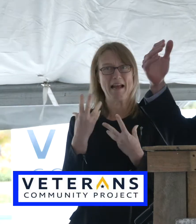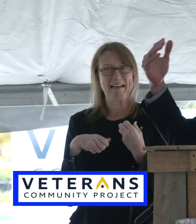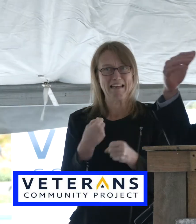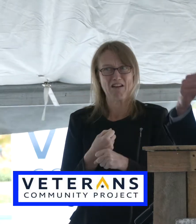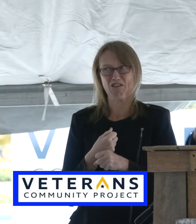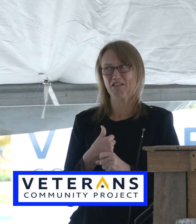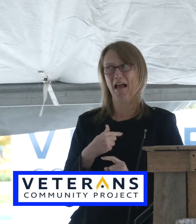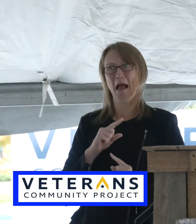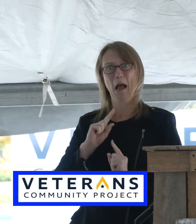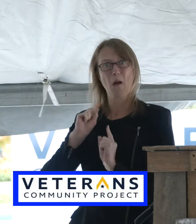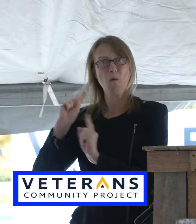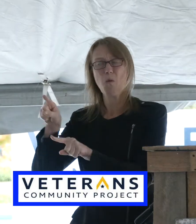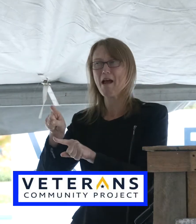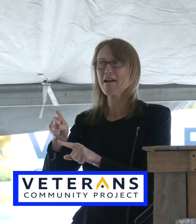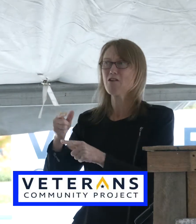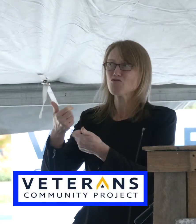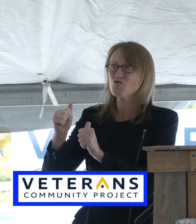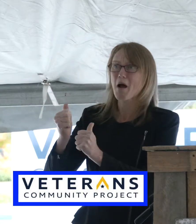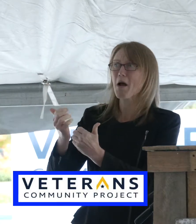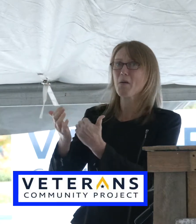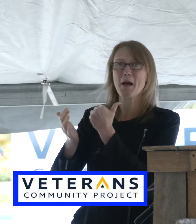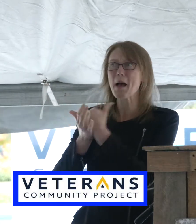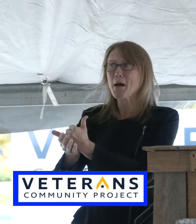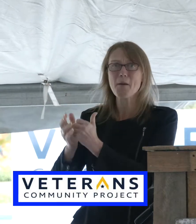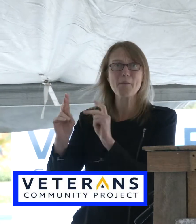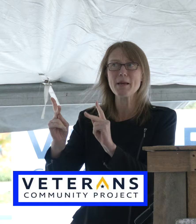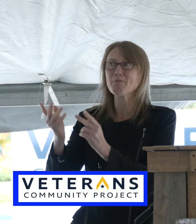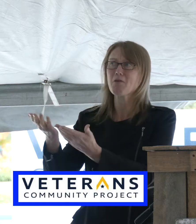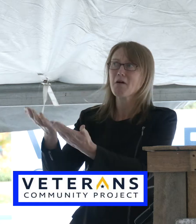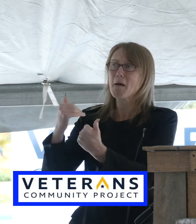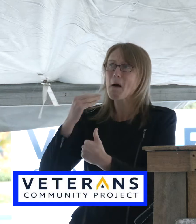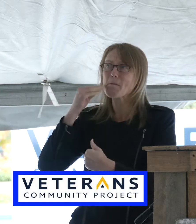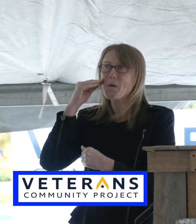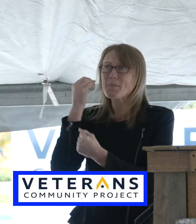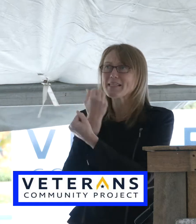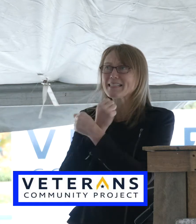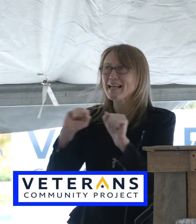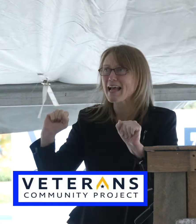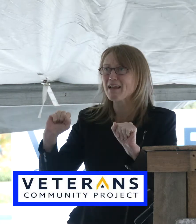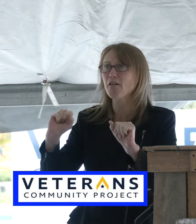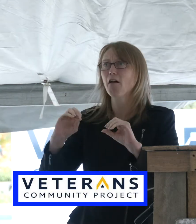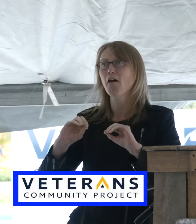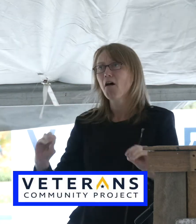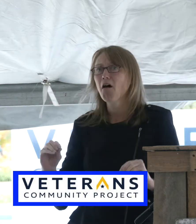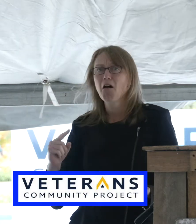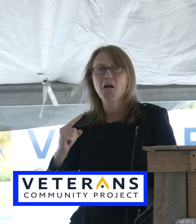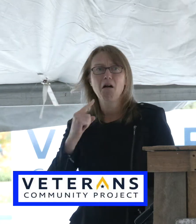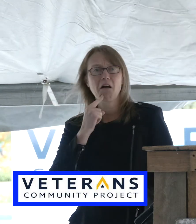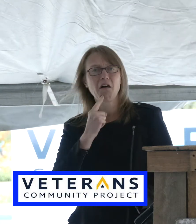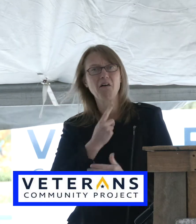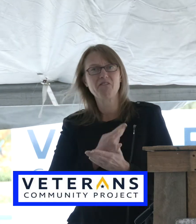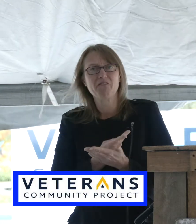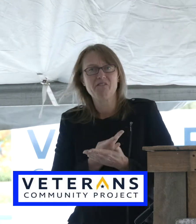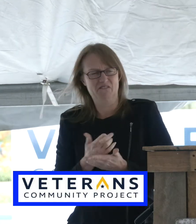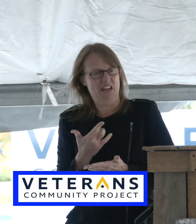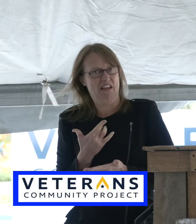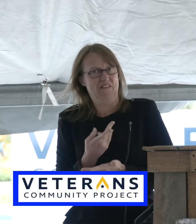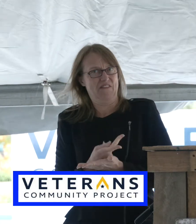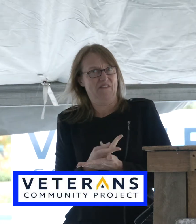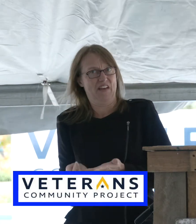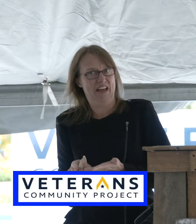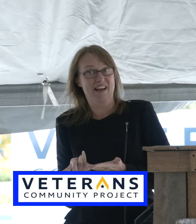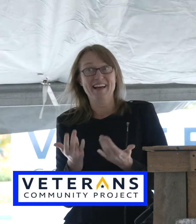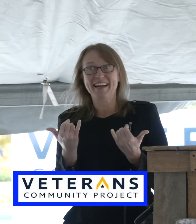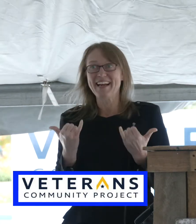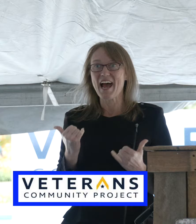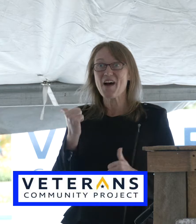in trying to help some other people come home safely. And now I have a job where that's what we do every day, is we help Americans